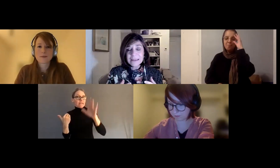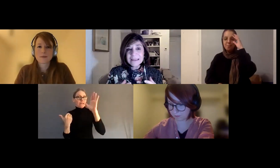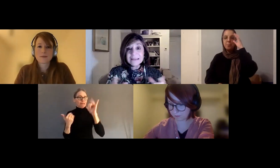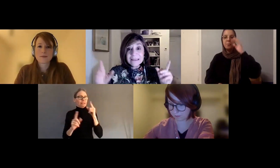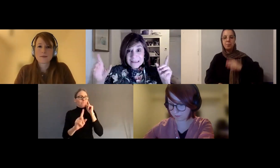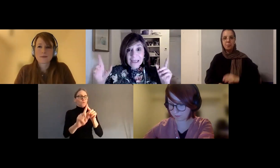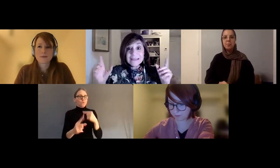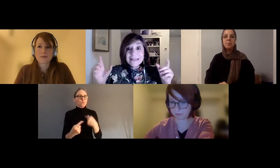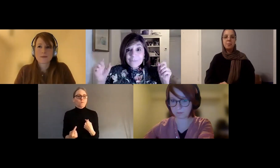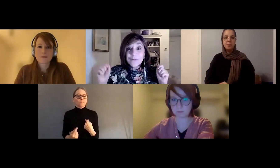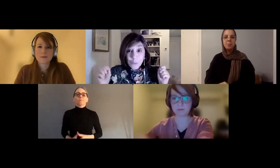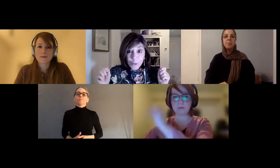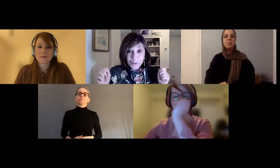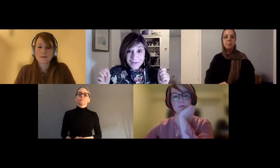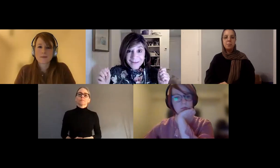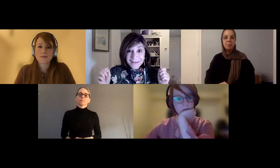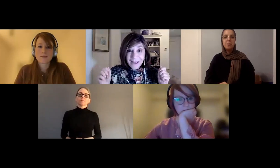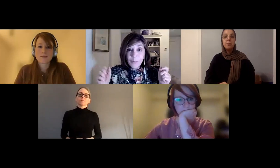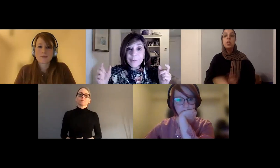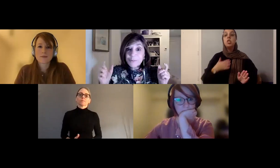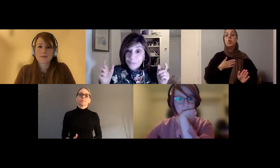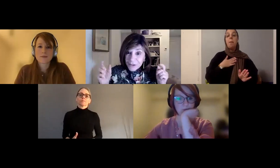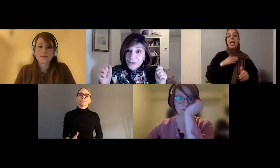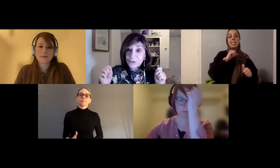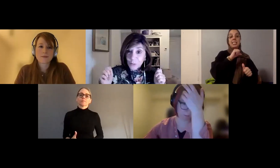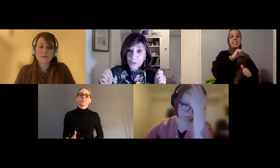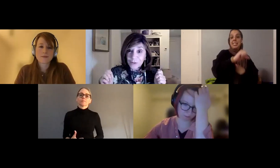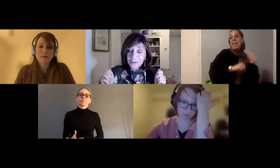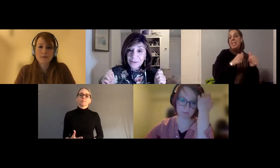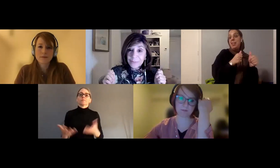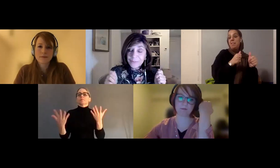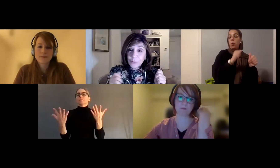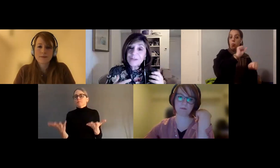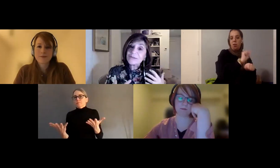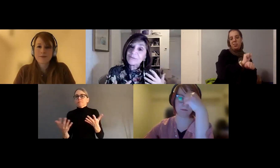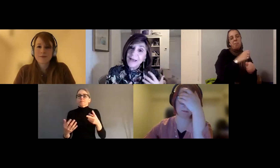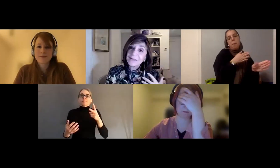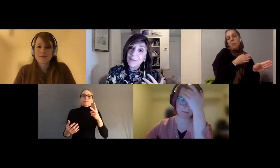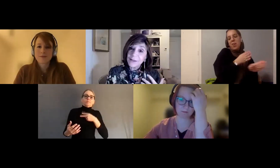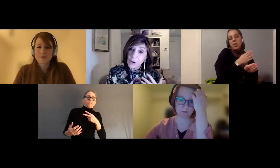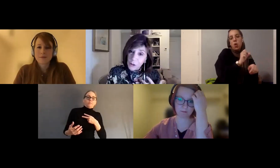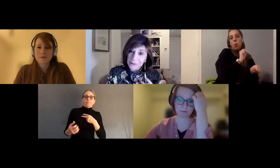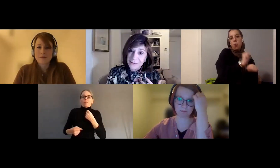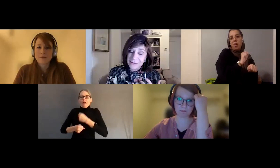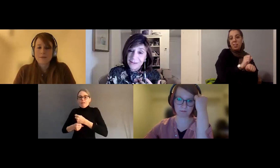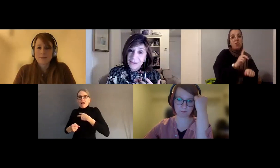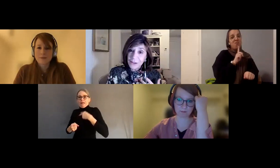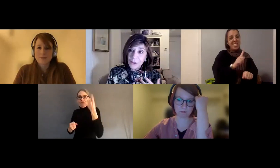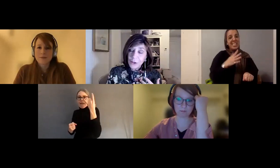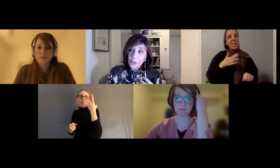my scientific work, how my professional work was in fact my